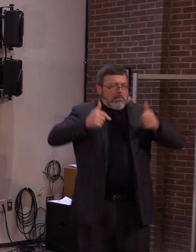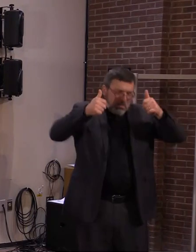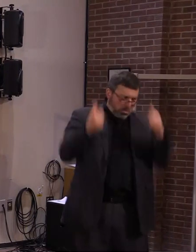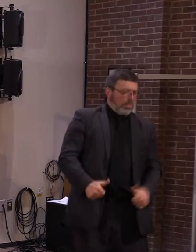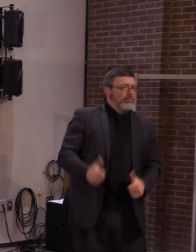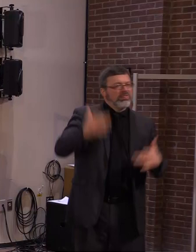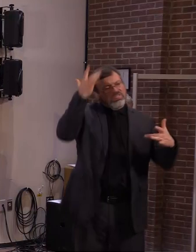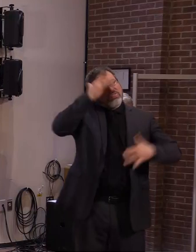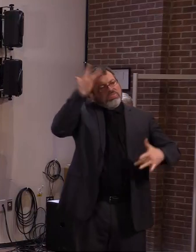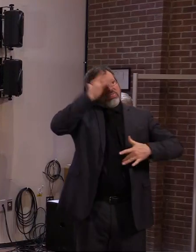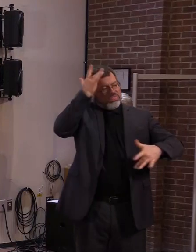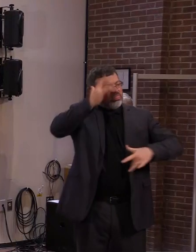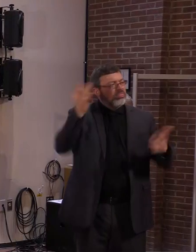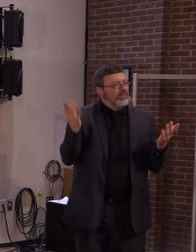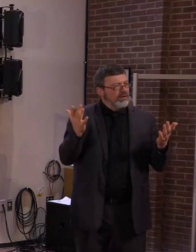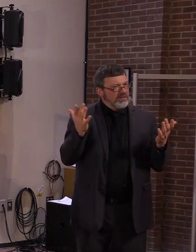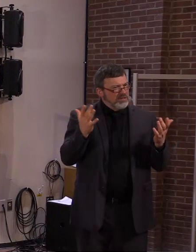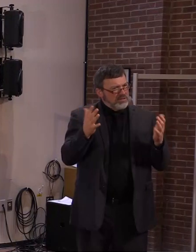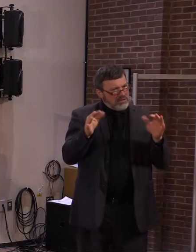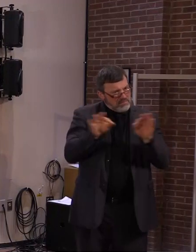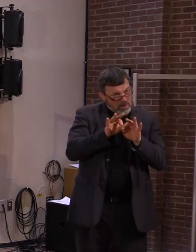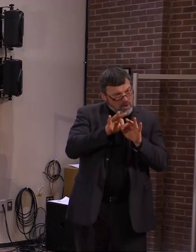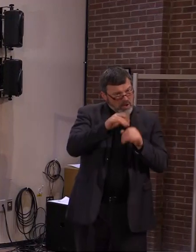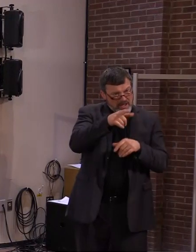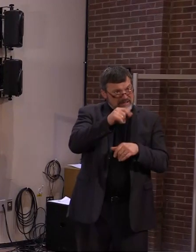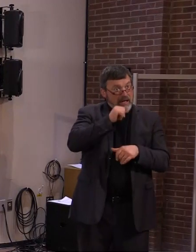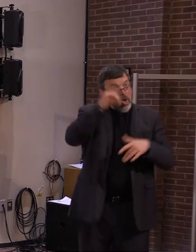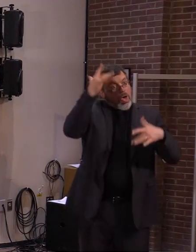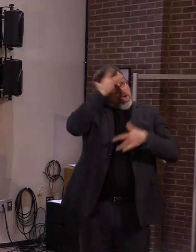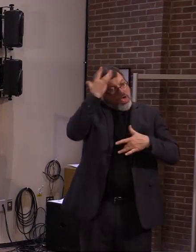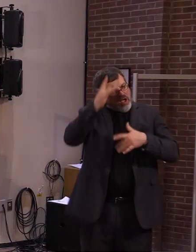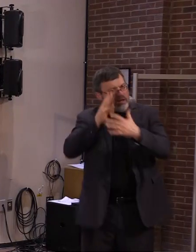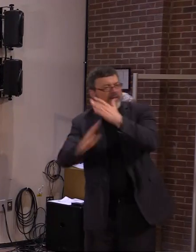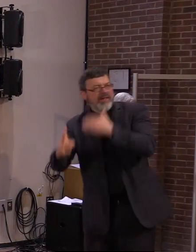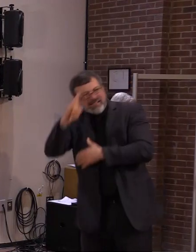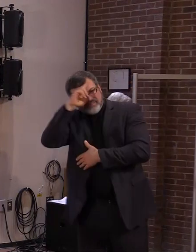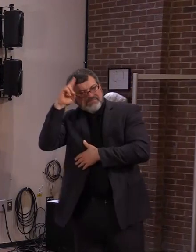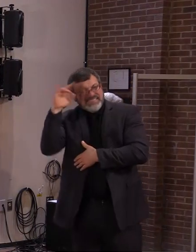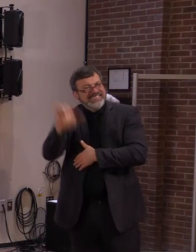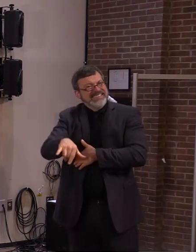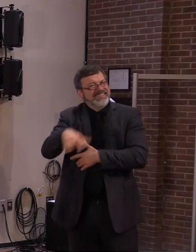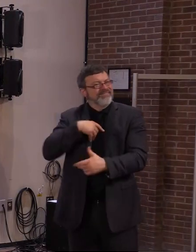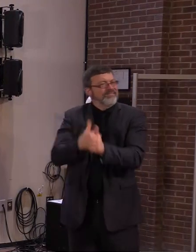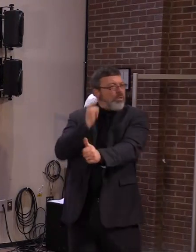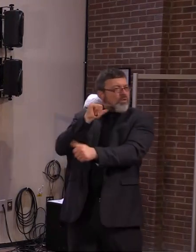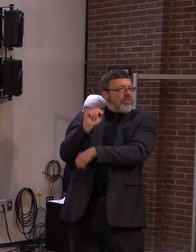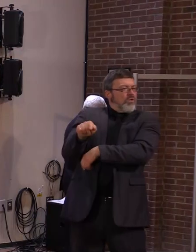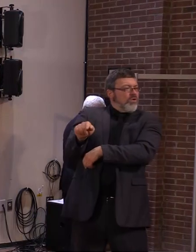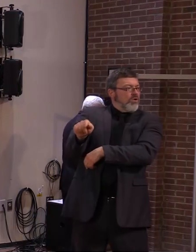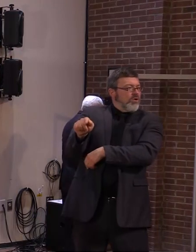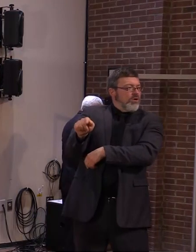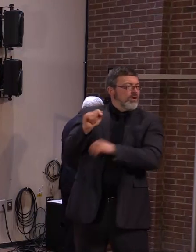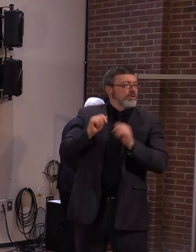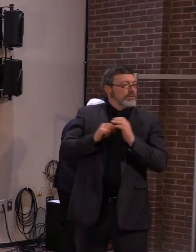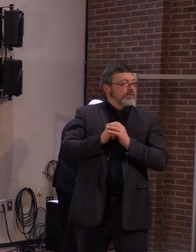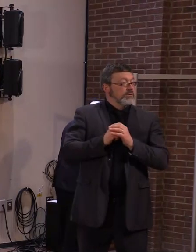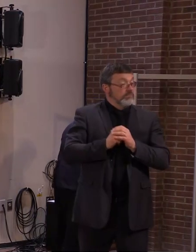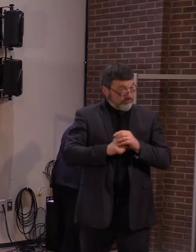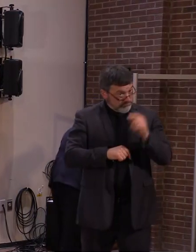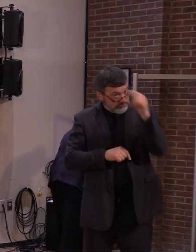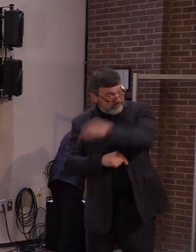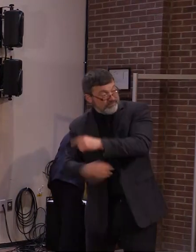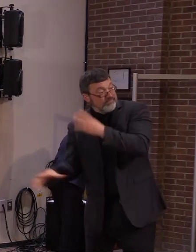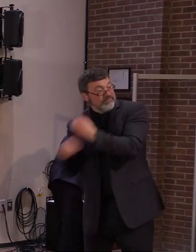symptoms. You also protect those around you, including your family, community, and those who are more vulnerable